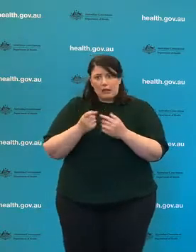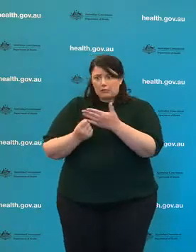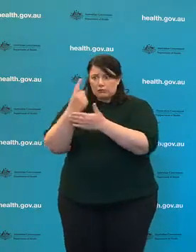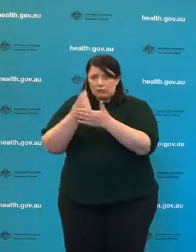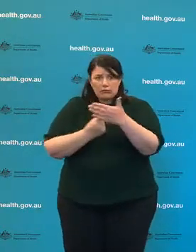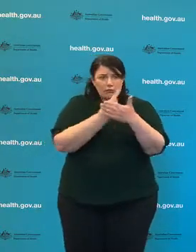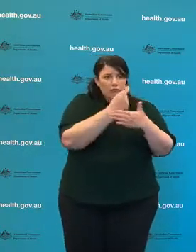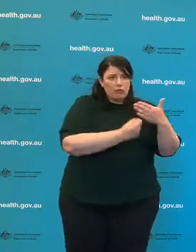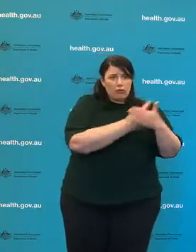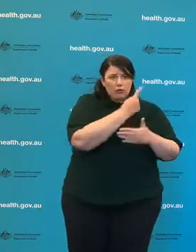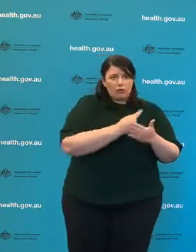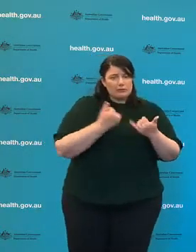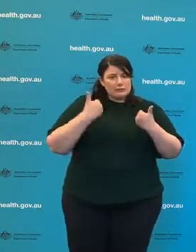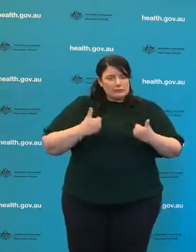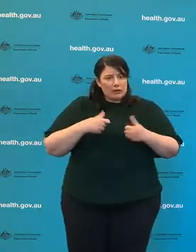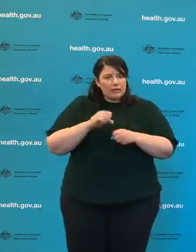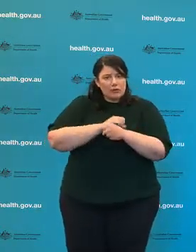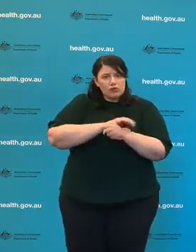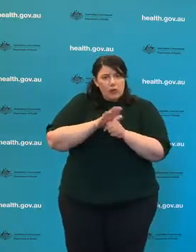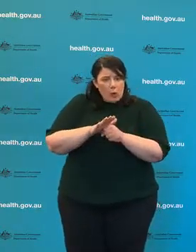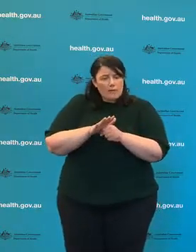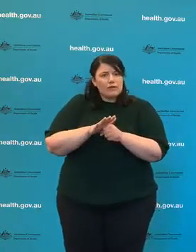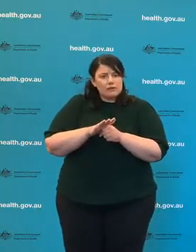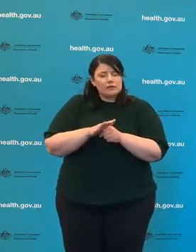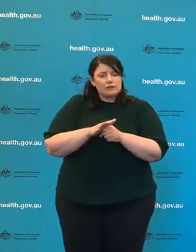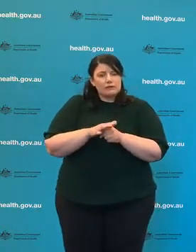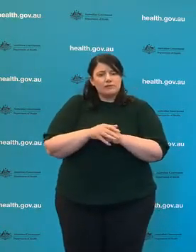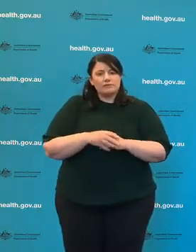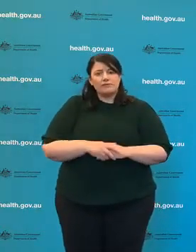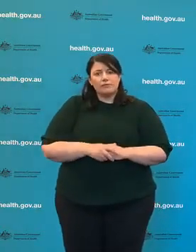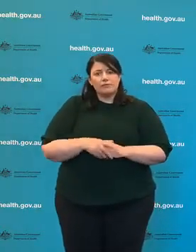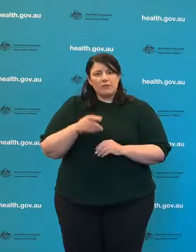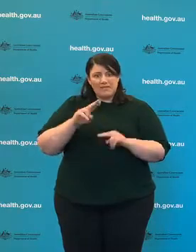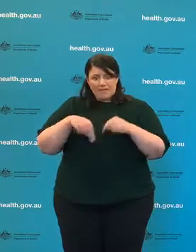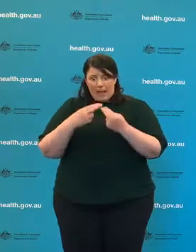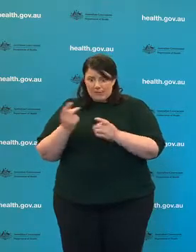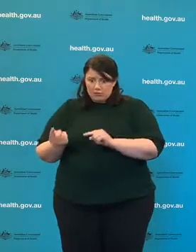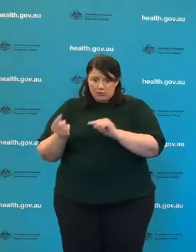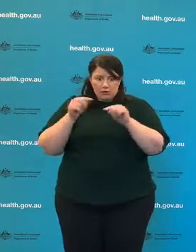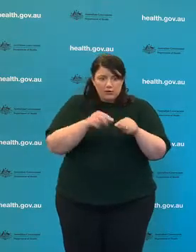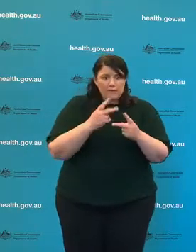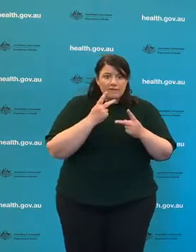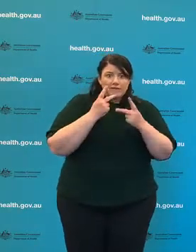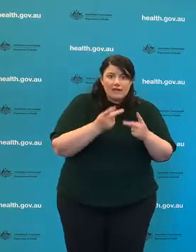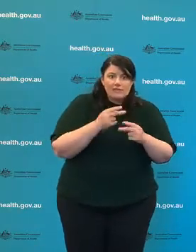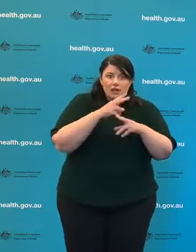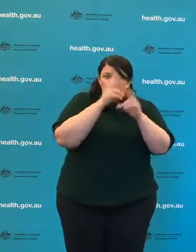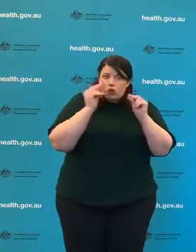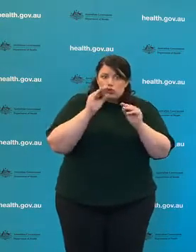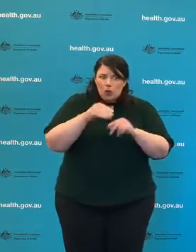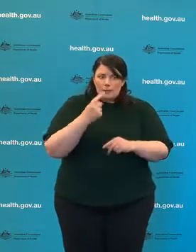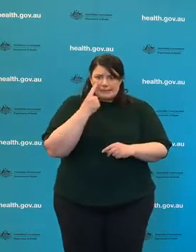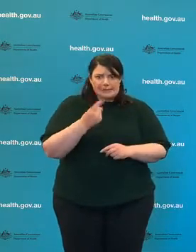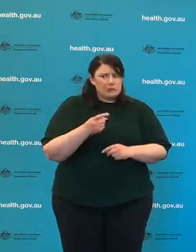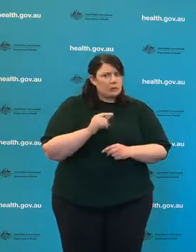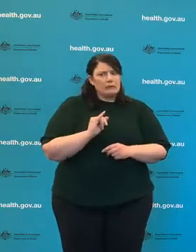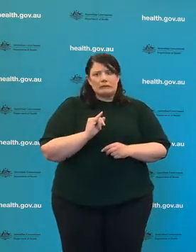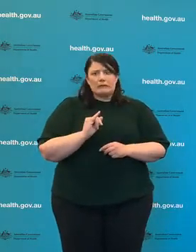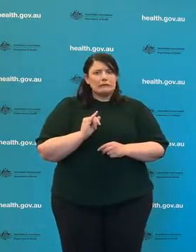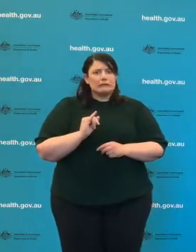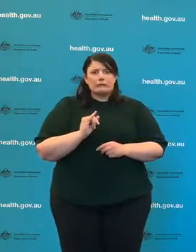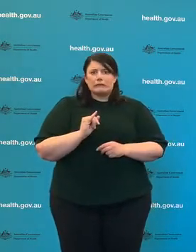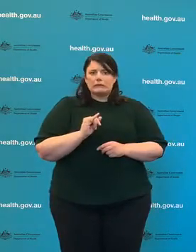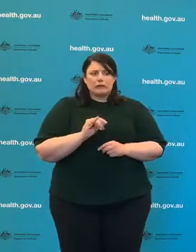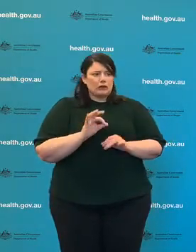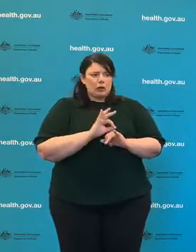clearly worried families who are going into aged care homes and concerned about what they're seeing? Do you think that the regulator